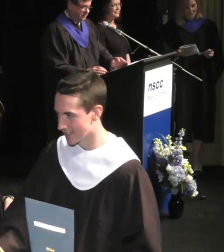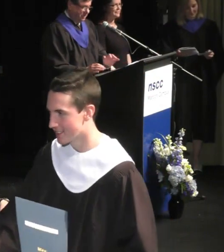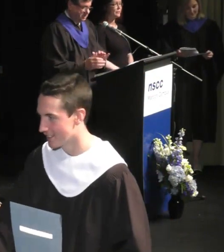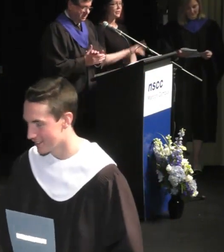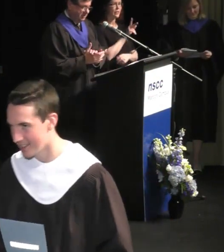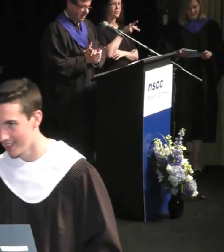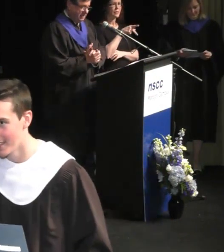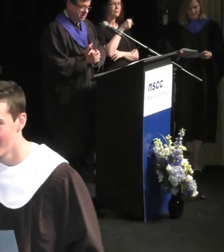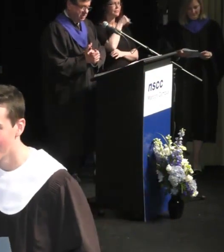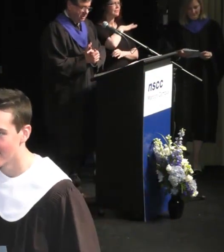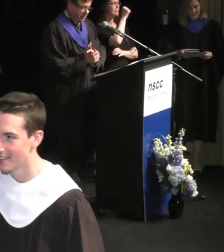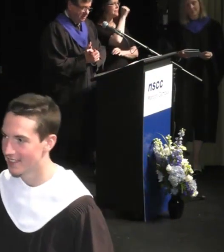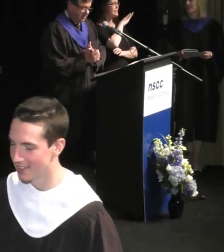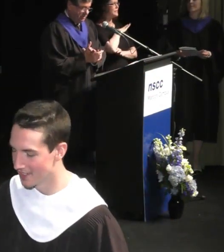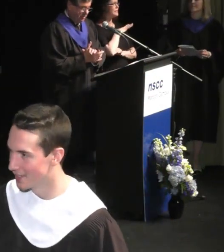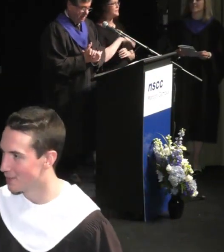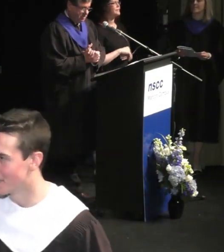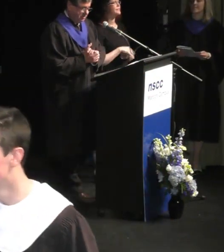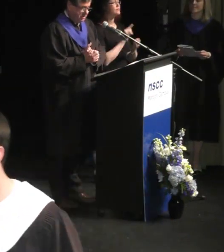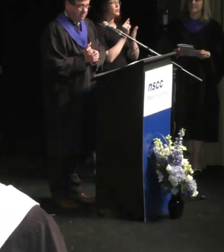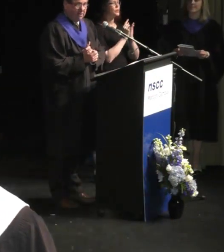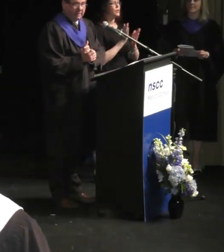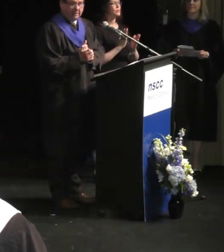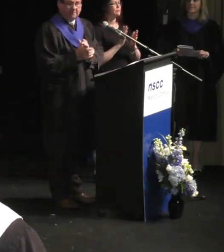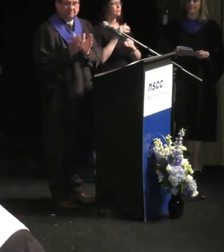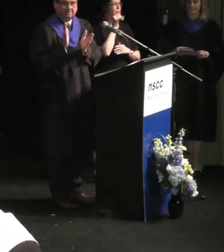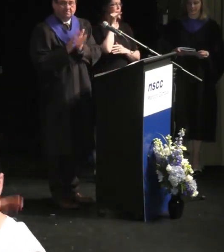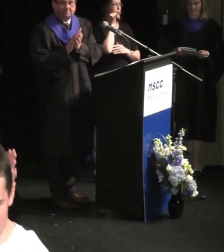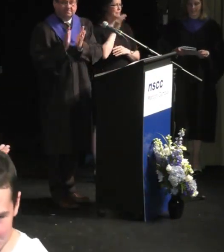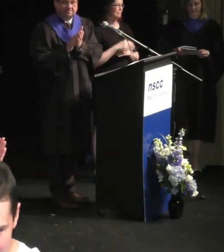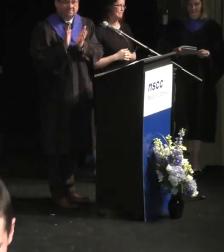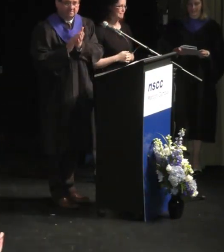Madam Vice President, ladies and gentlemen, the graduates in plumbing.